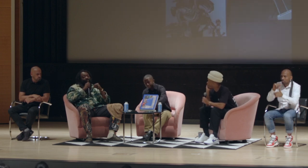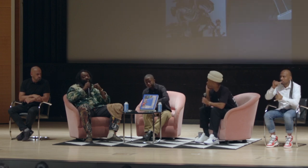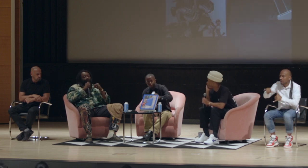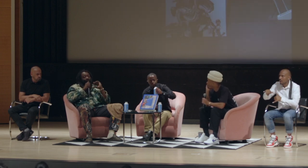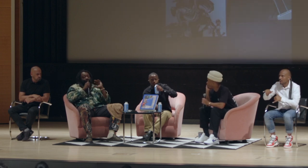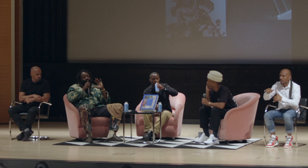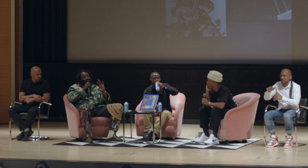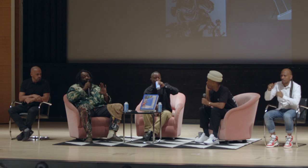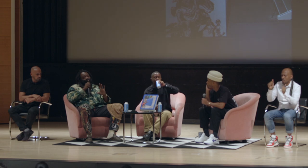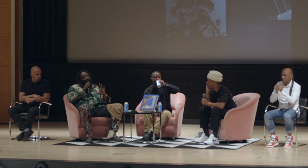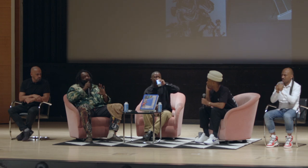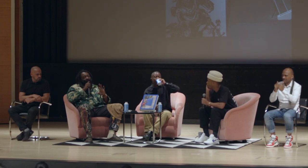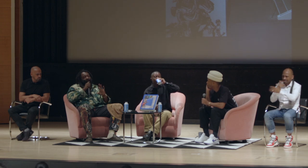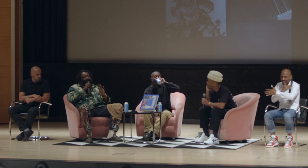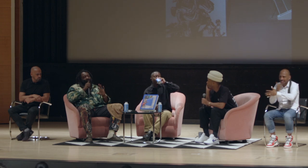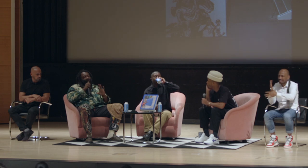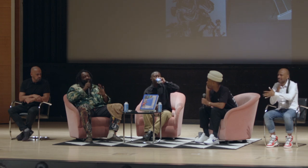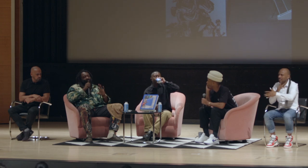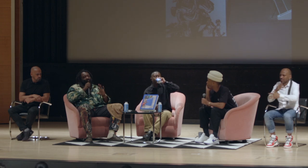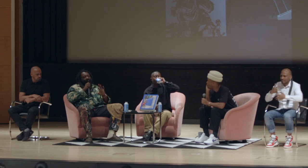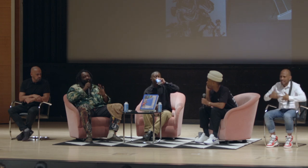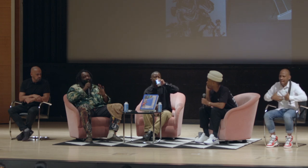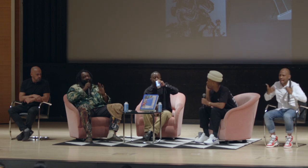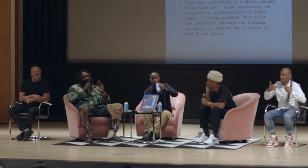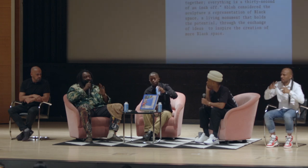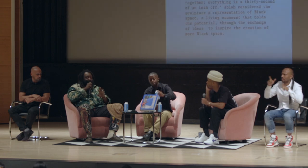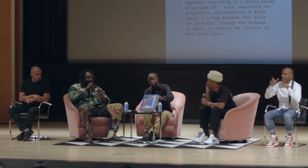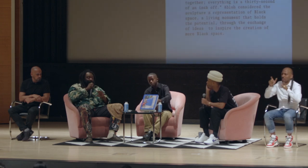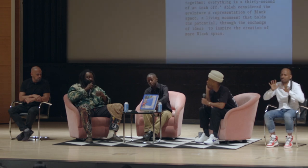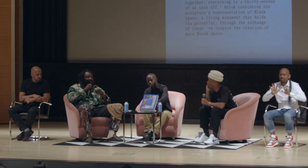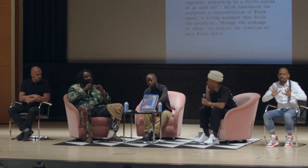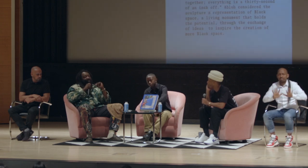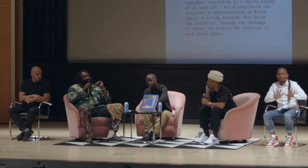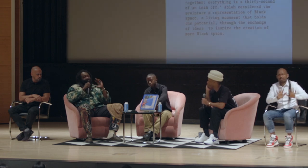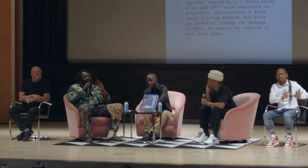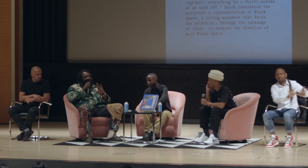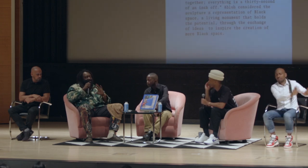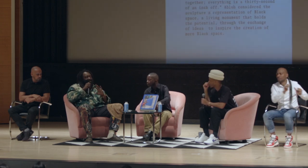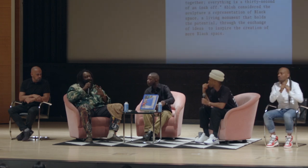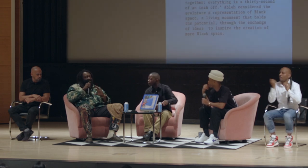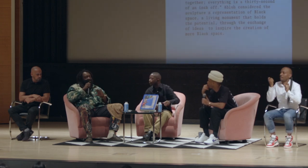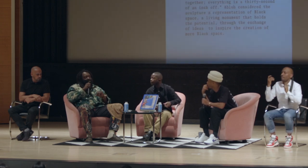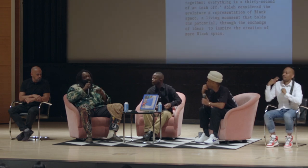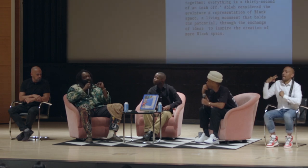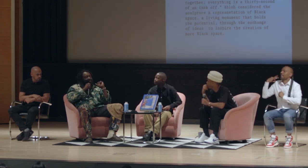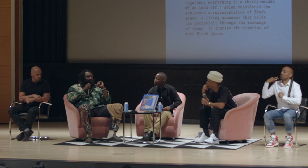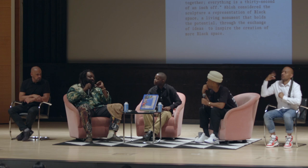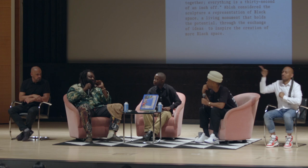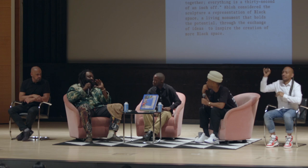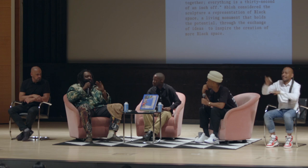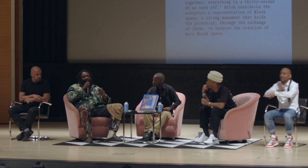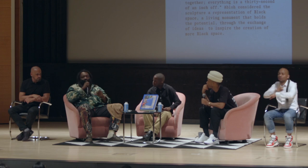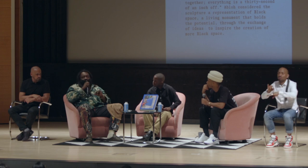the pushback he got from the fashion industry, the magazines,